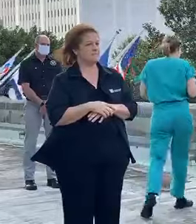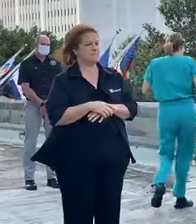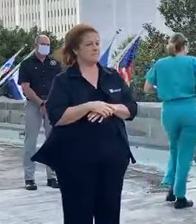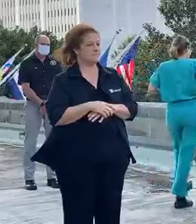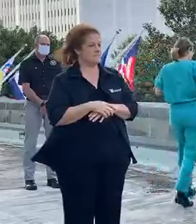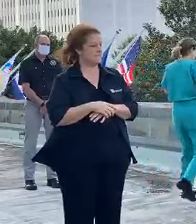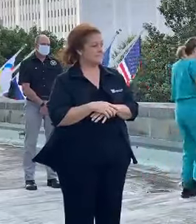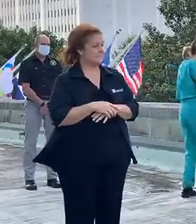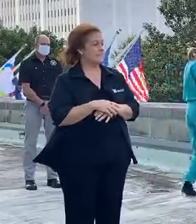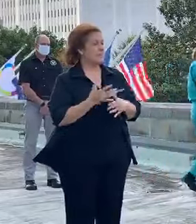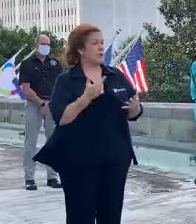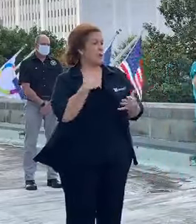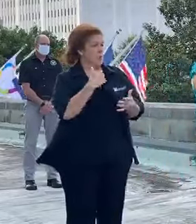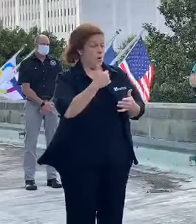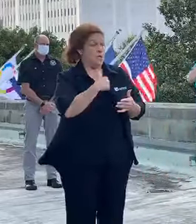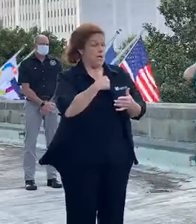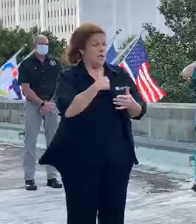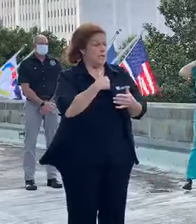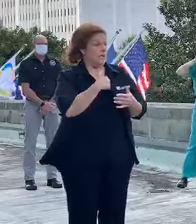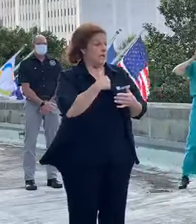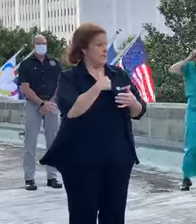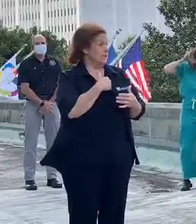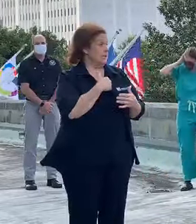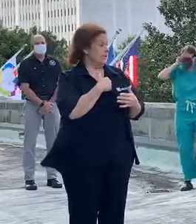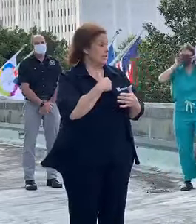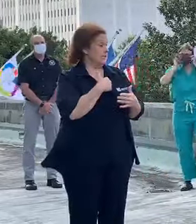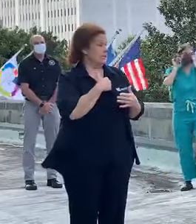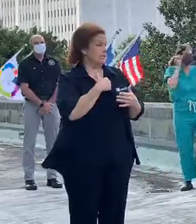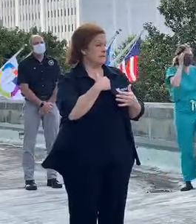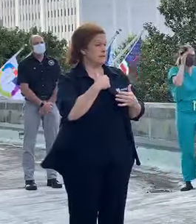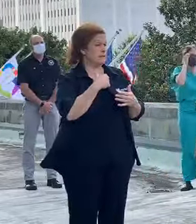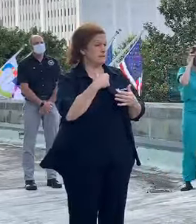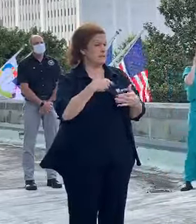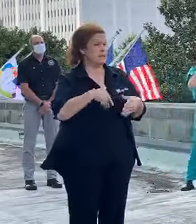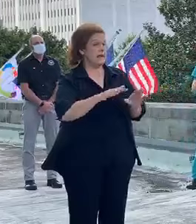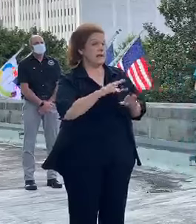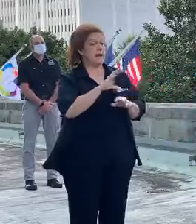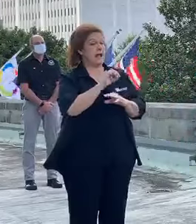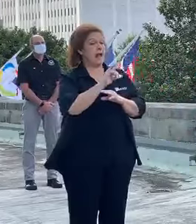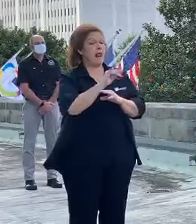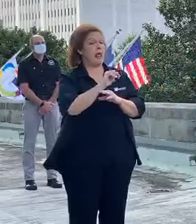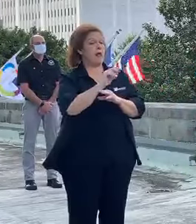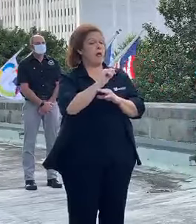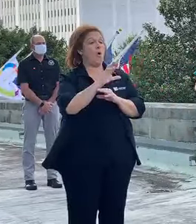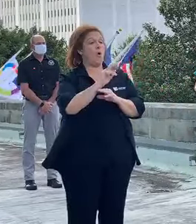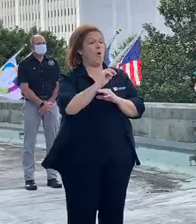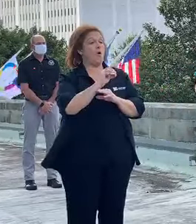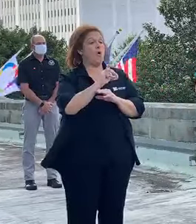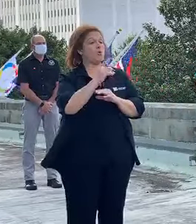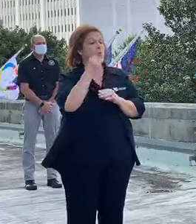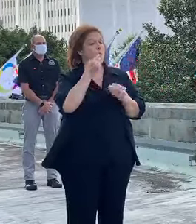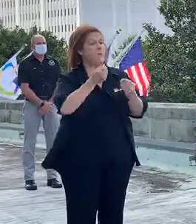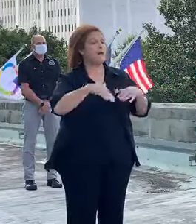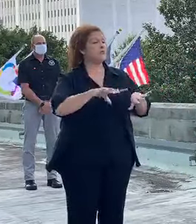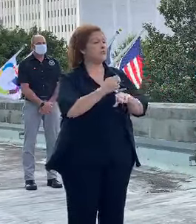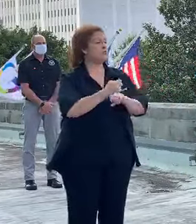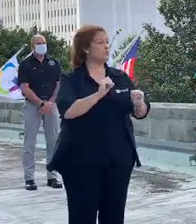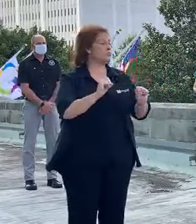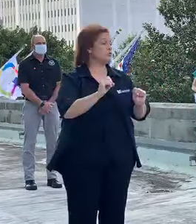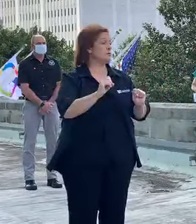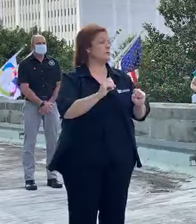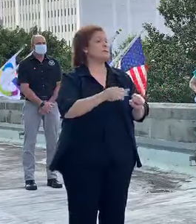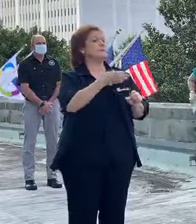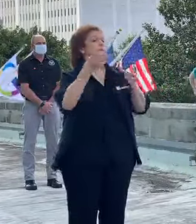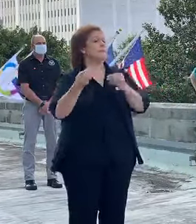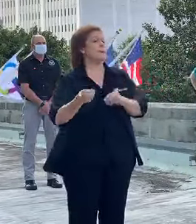you. And so we'll keep it going. We're going to hear from Colin Arnold, our Director of Homeland Security, followed by